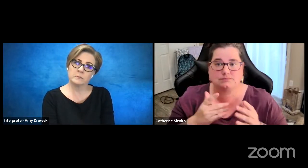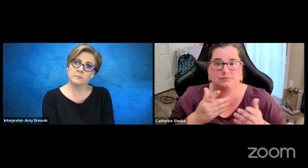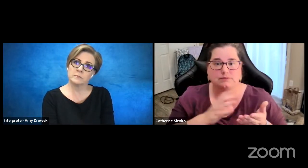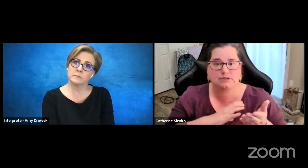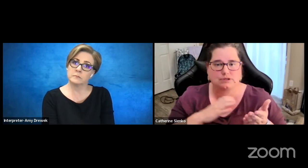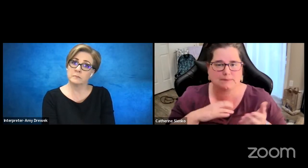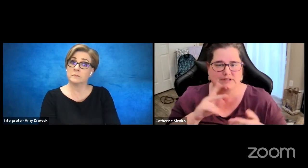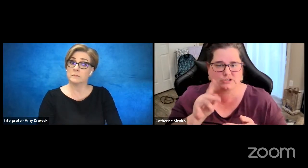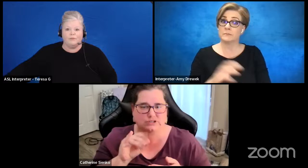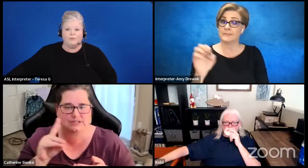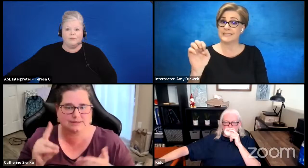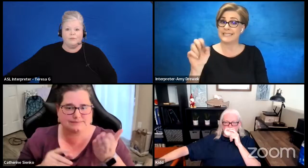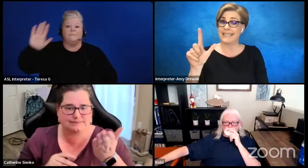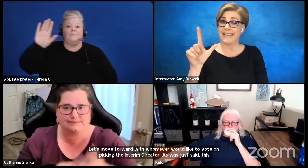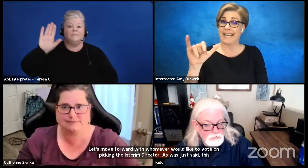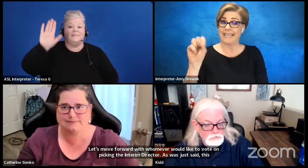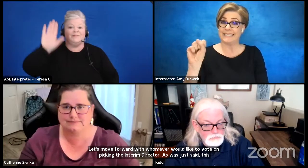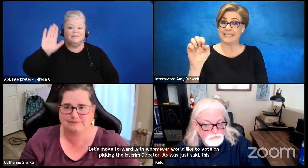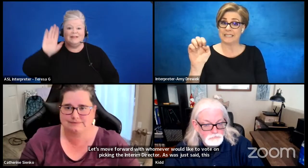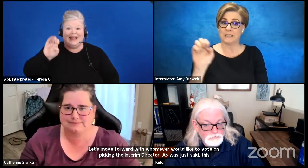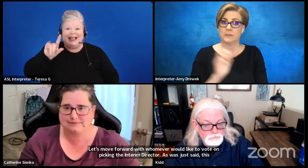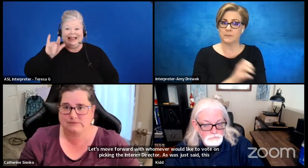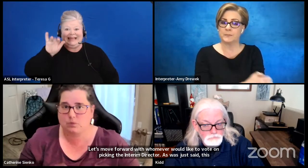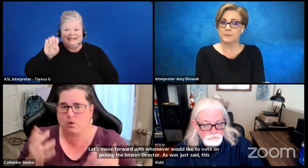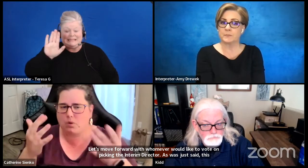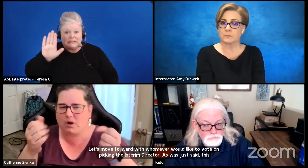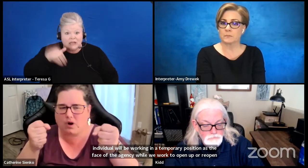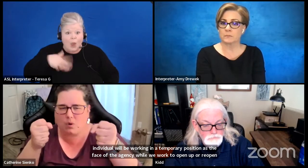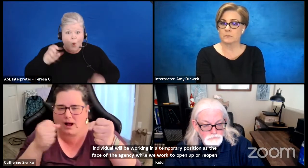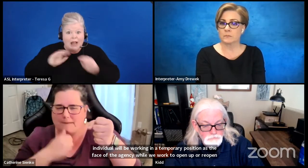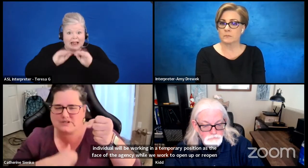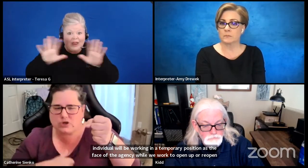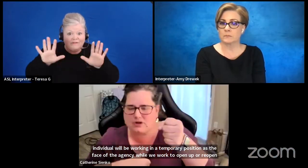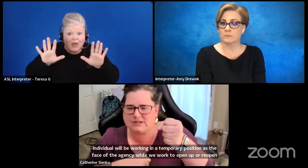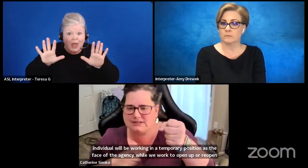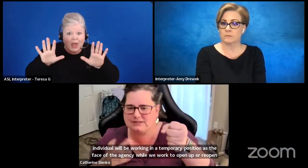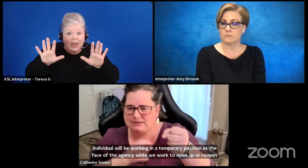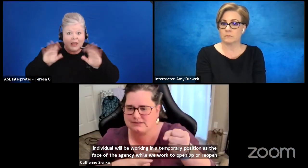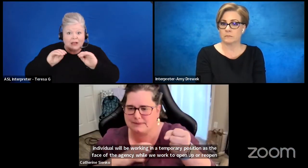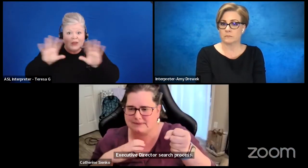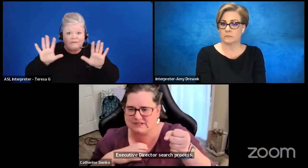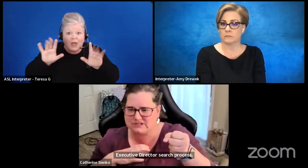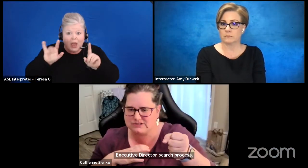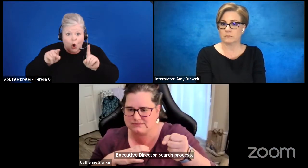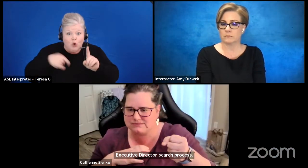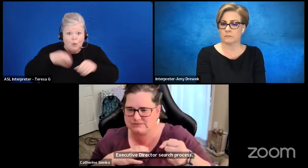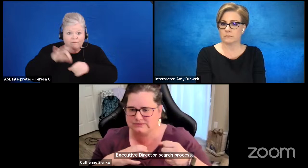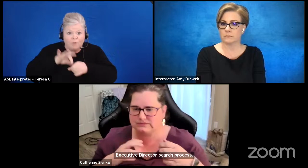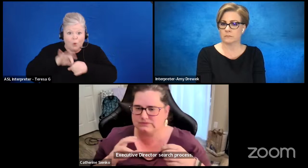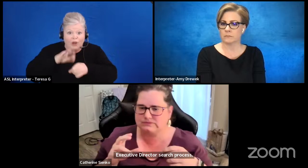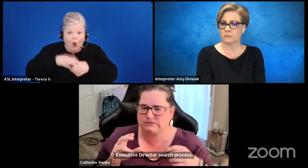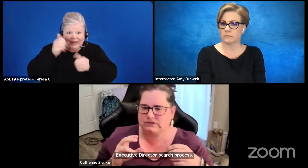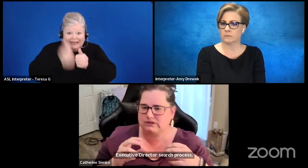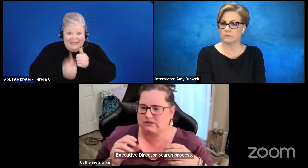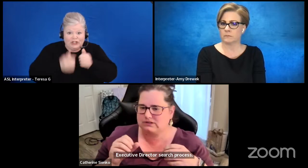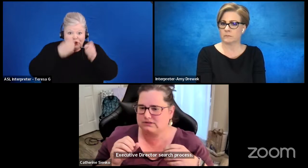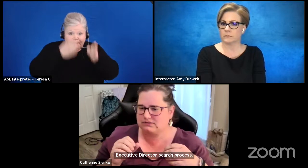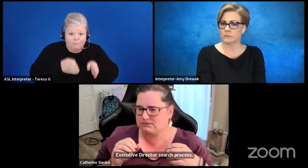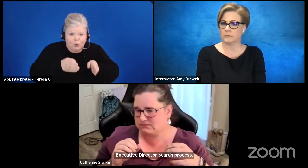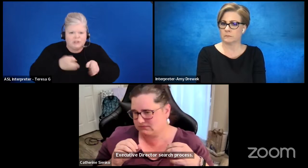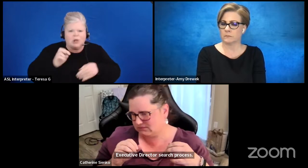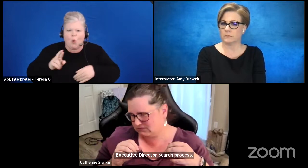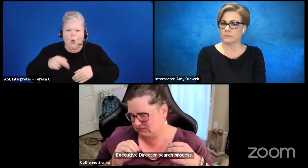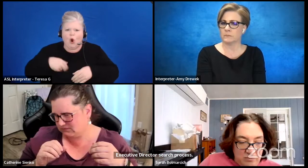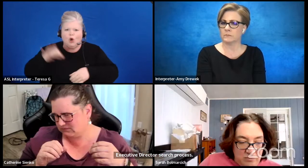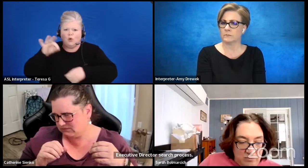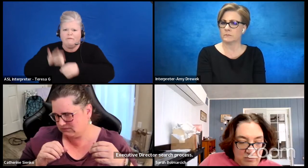This is Elise. I just want to clarify, are you voting on which person, or are you voting on Commissioner Bolmarsich's? No, the one